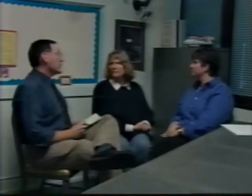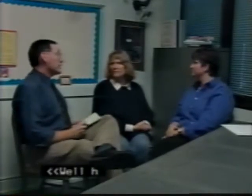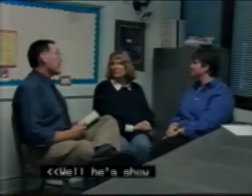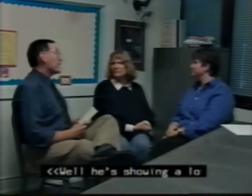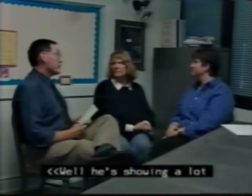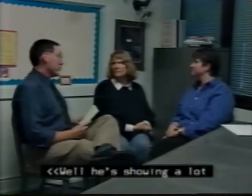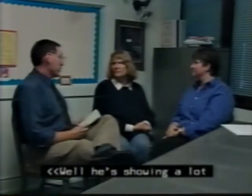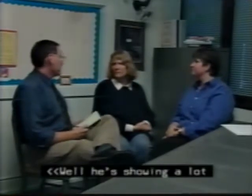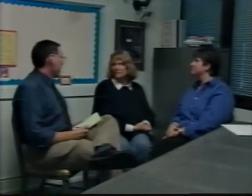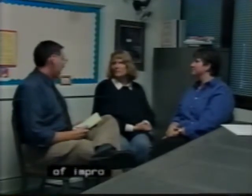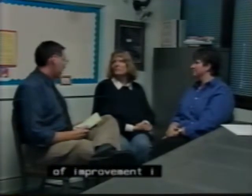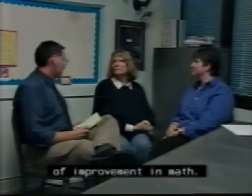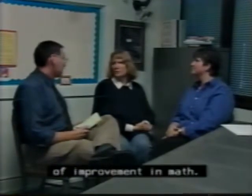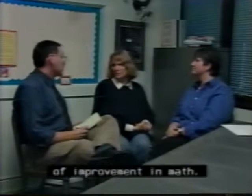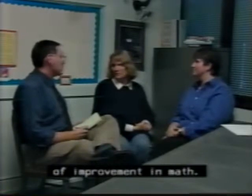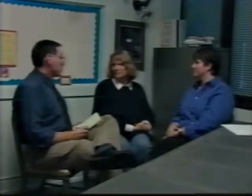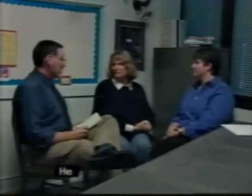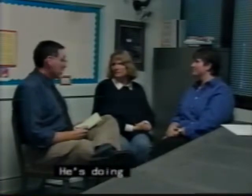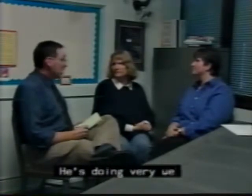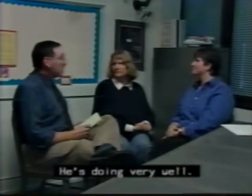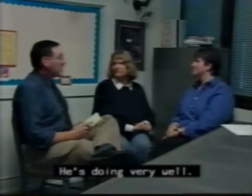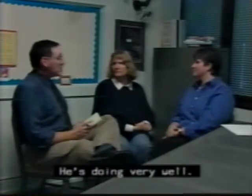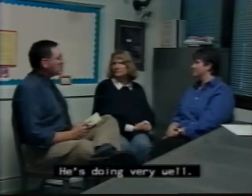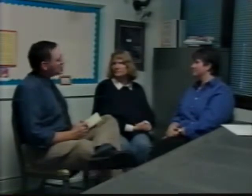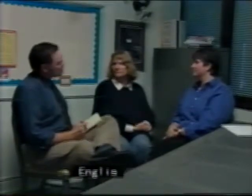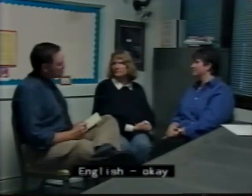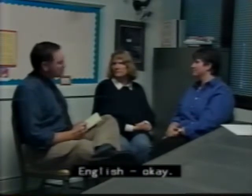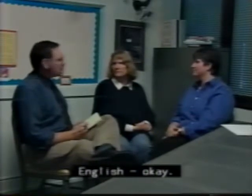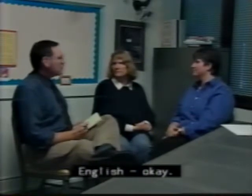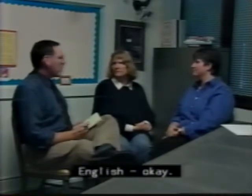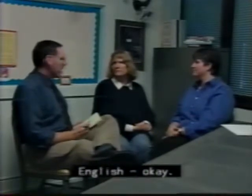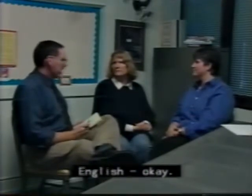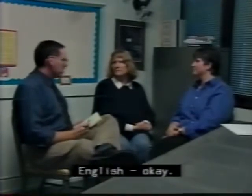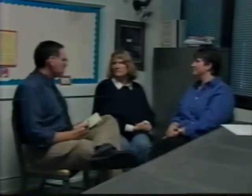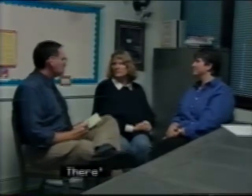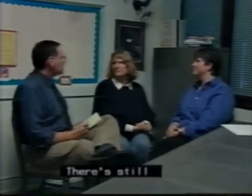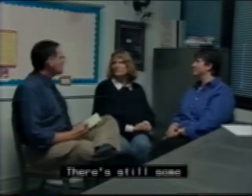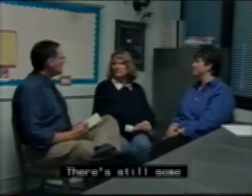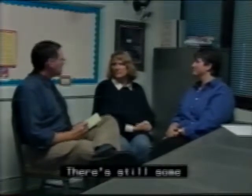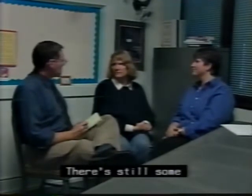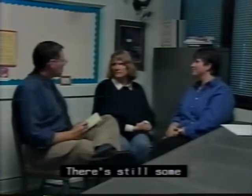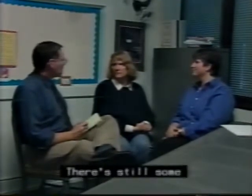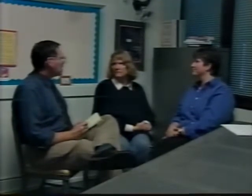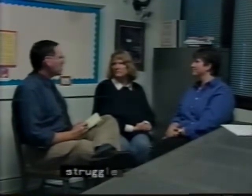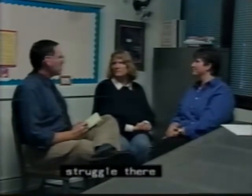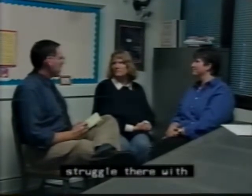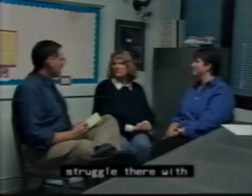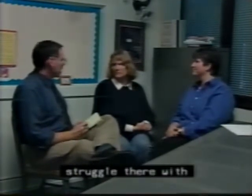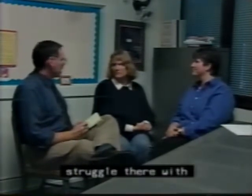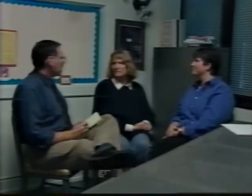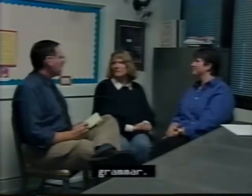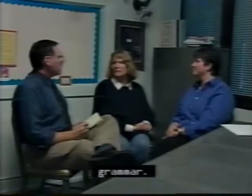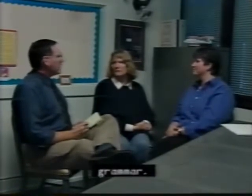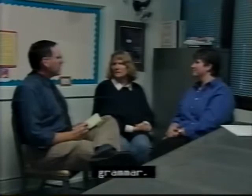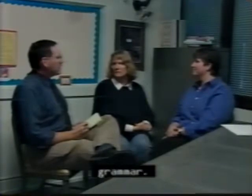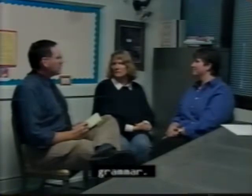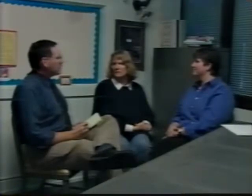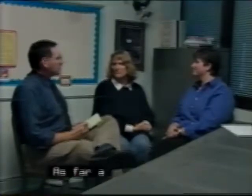he's showing a lot of improvement in math, doing very well. English, okay, still some struggle there with grammar. As